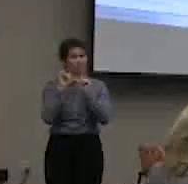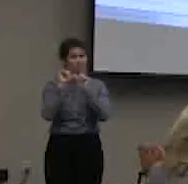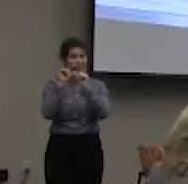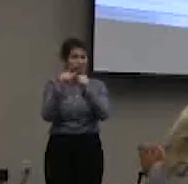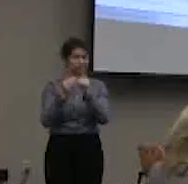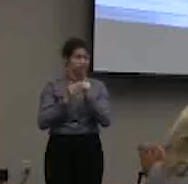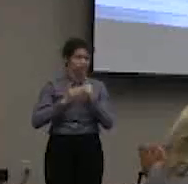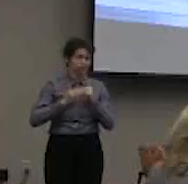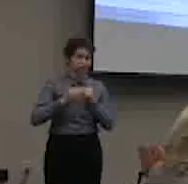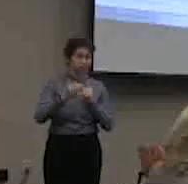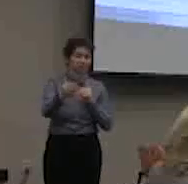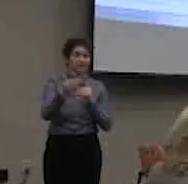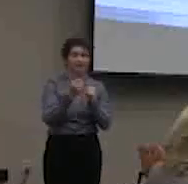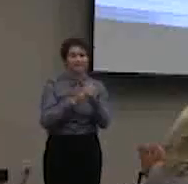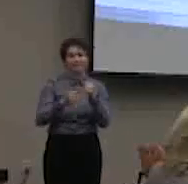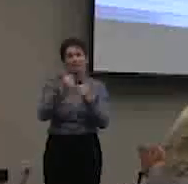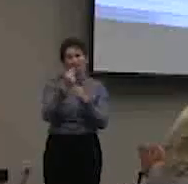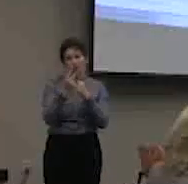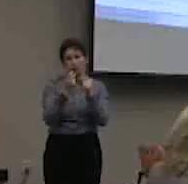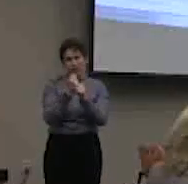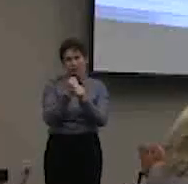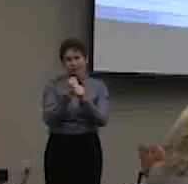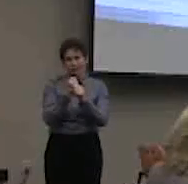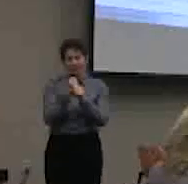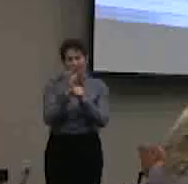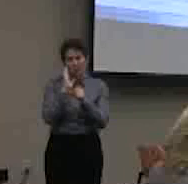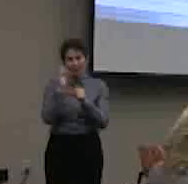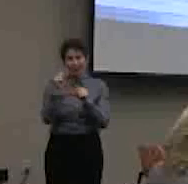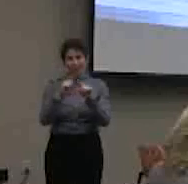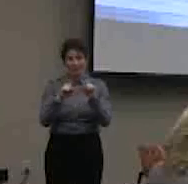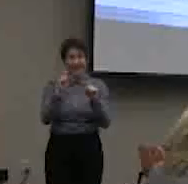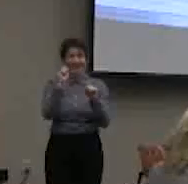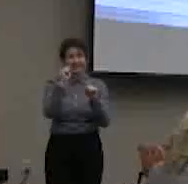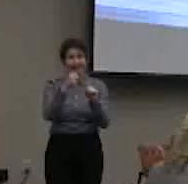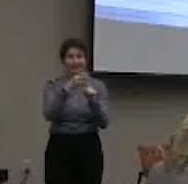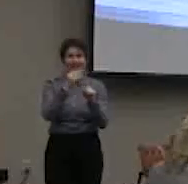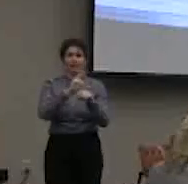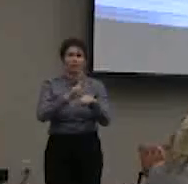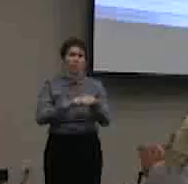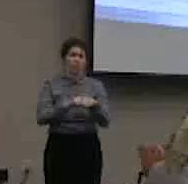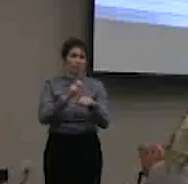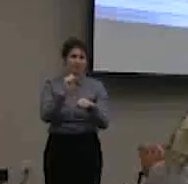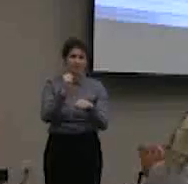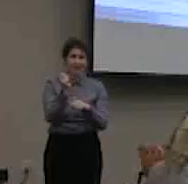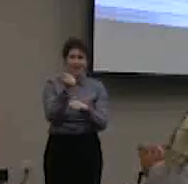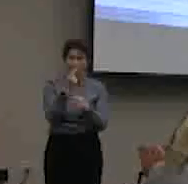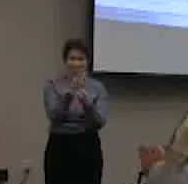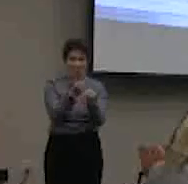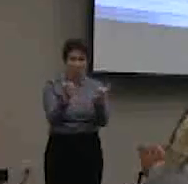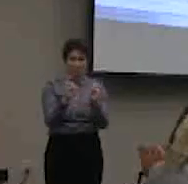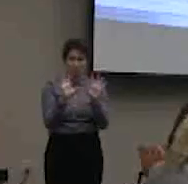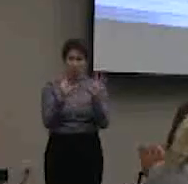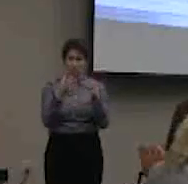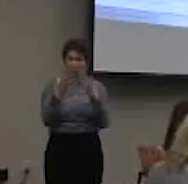beyond the point of the commission, but yes, and of course, anybody in this group who wants to help us think and make